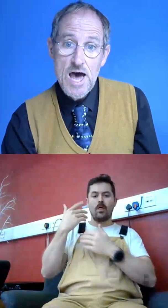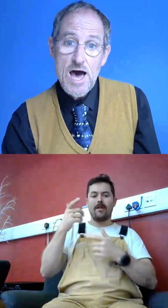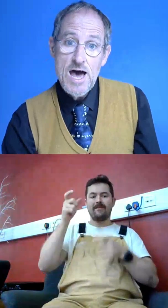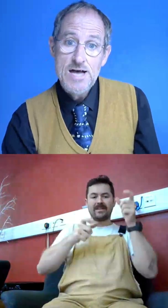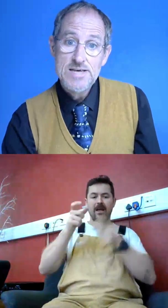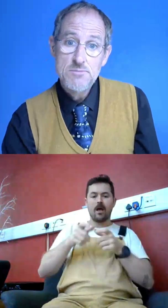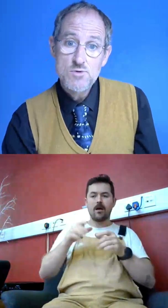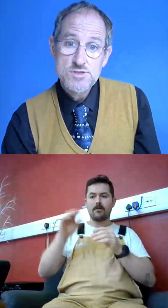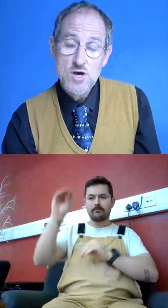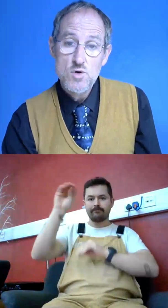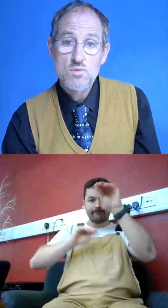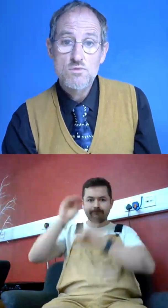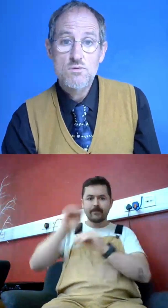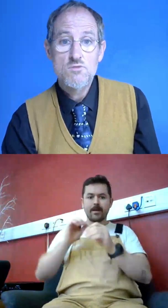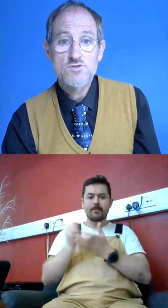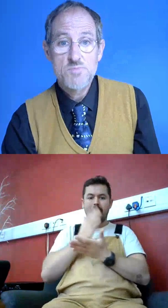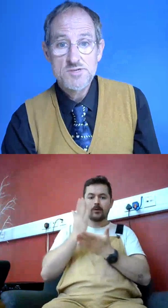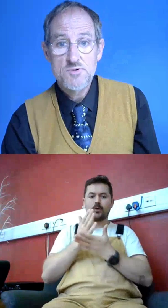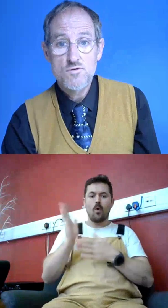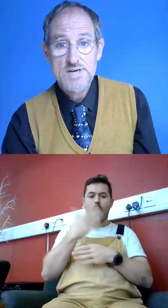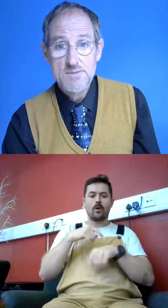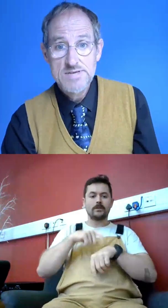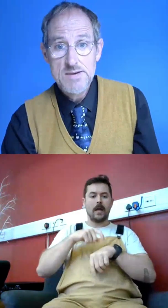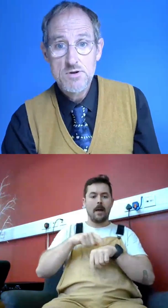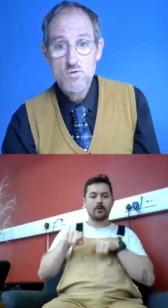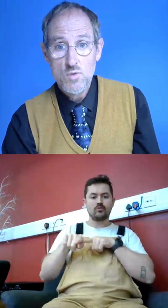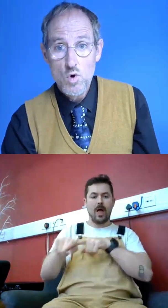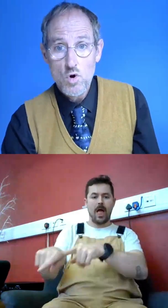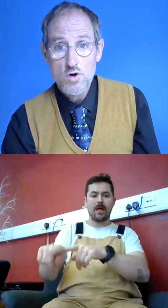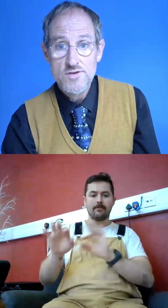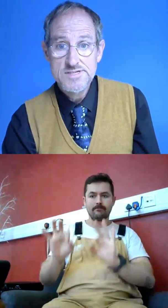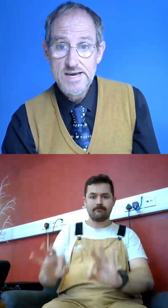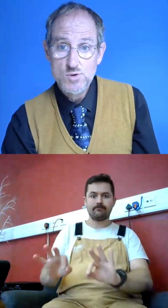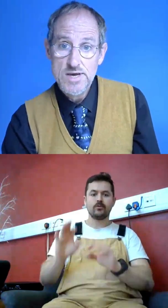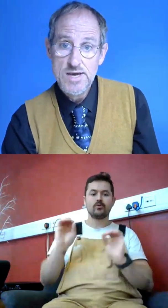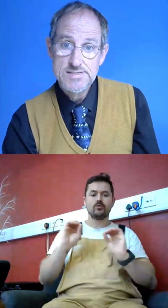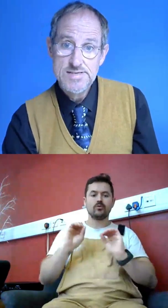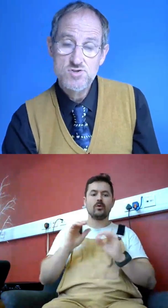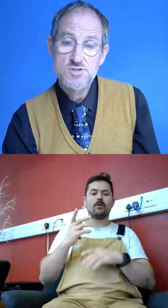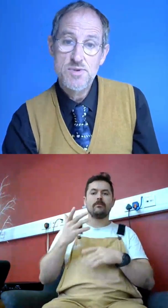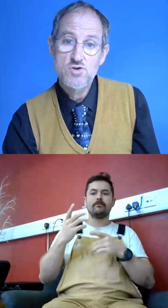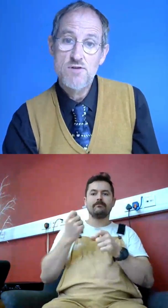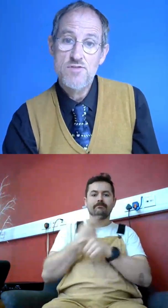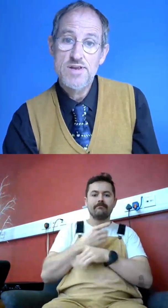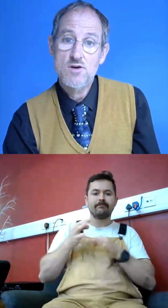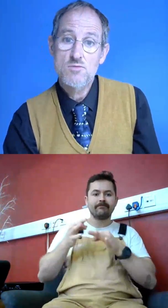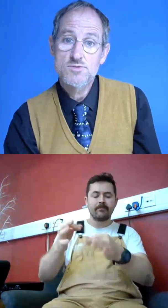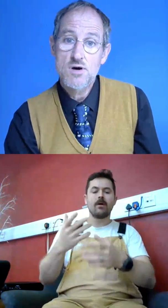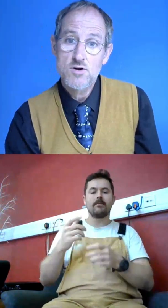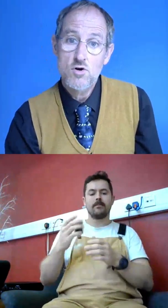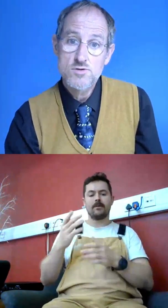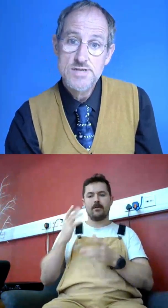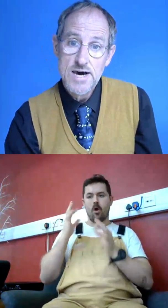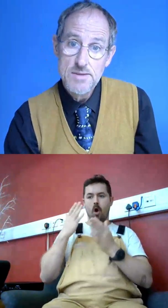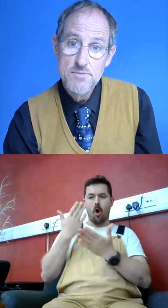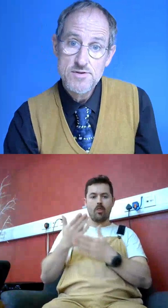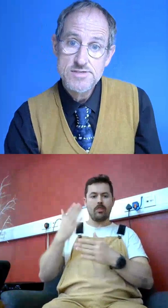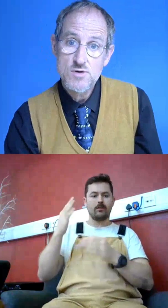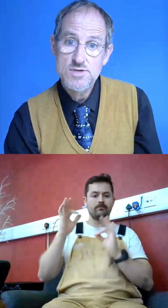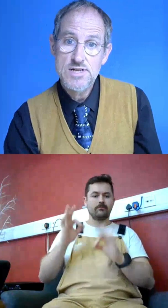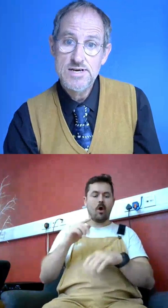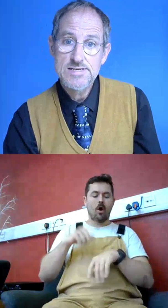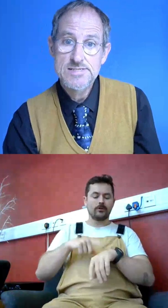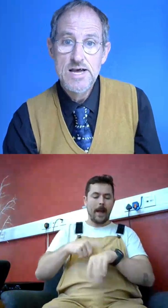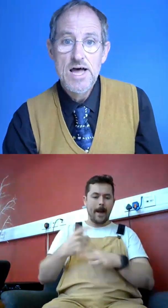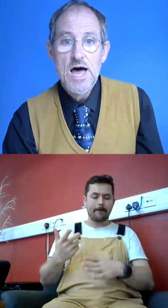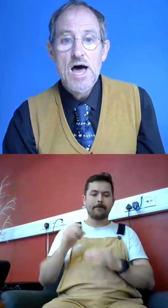quality. And I'm also responsible for timetabling all the work, the scheduling, etc., to make sure everything comes out on time and